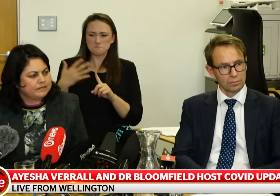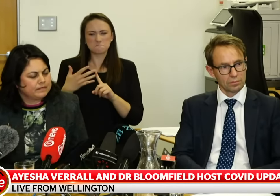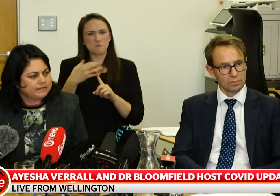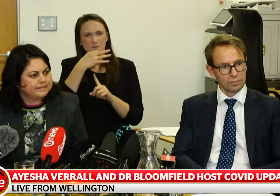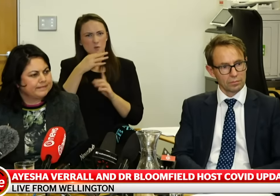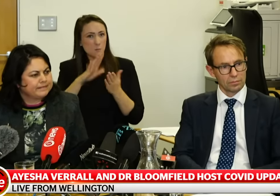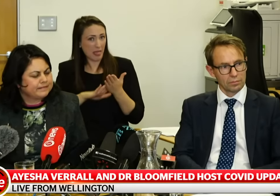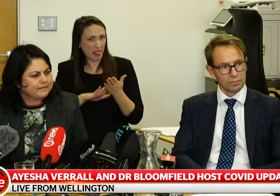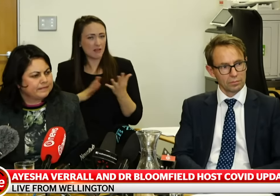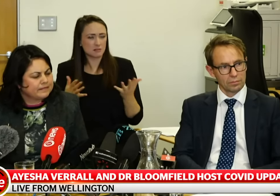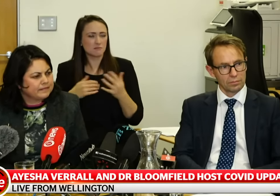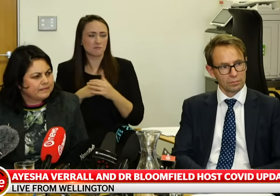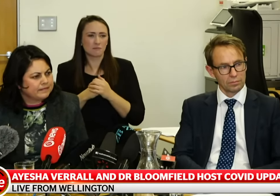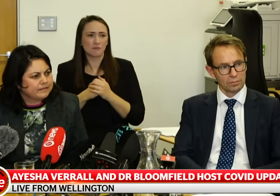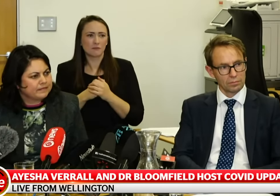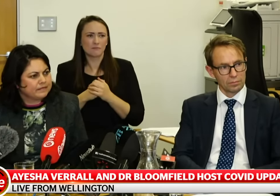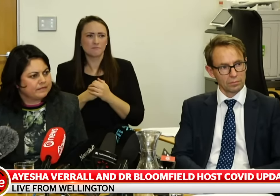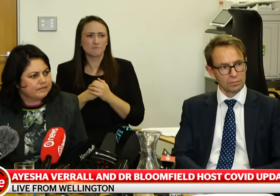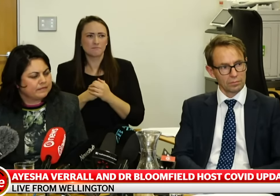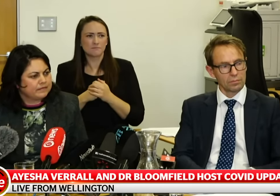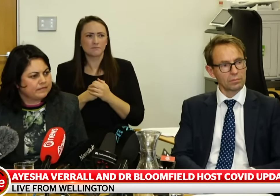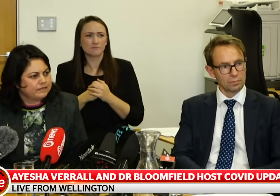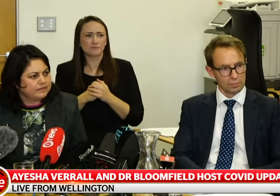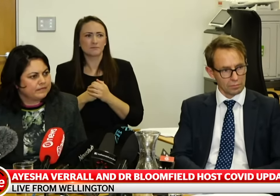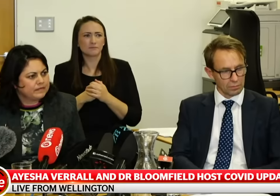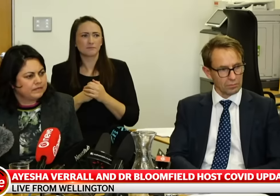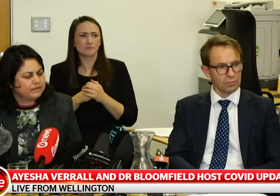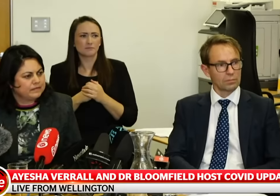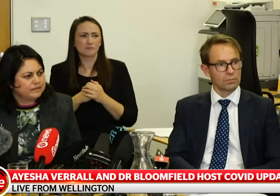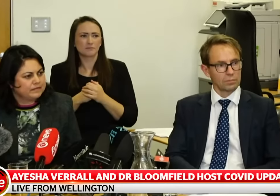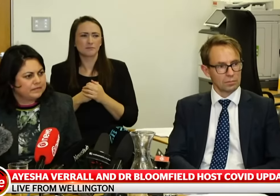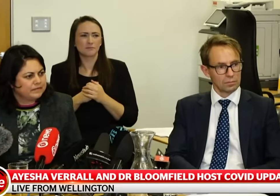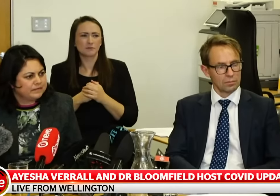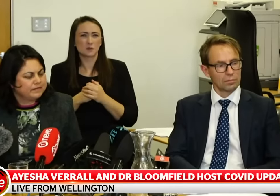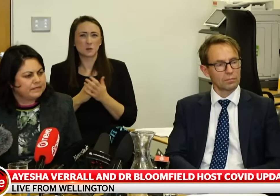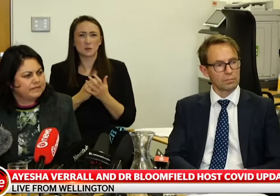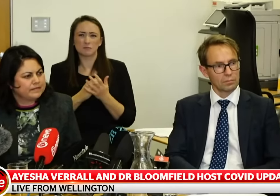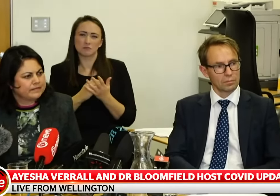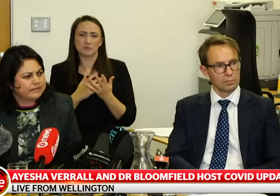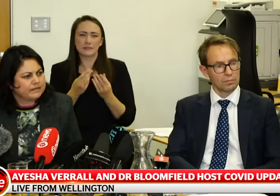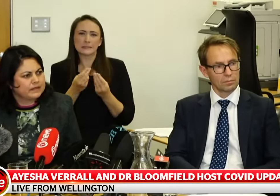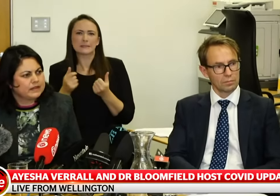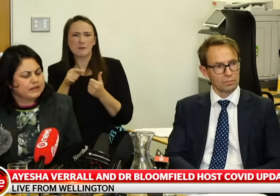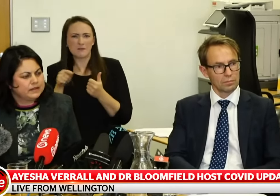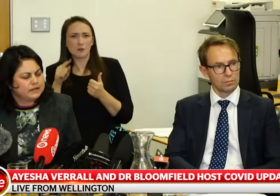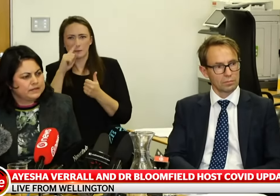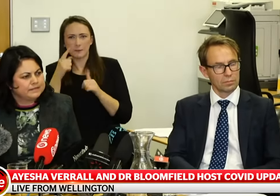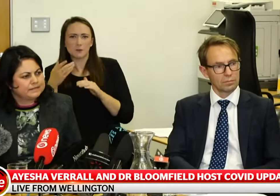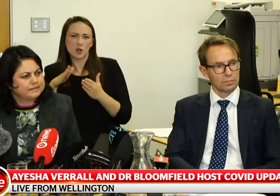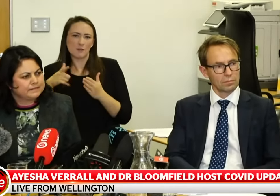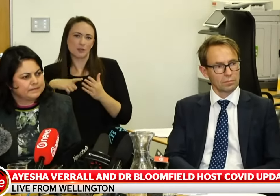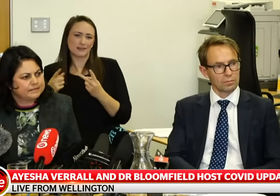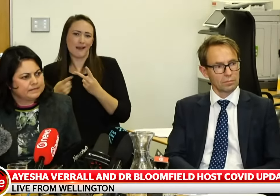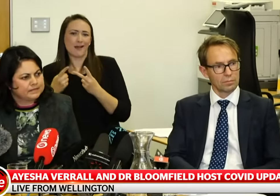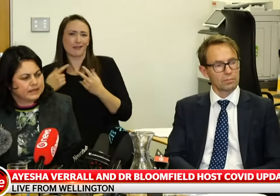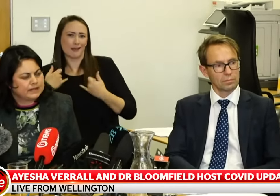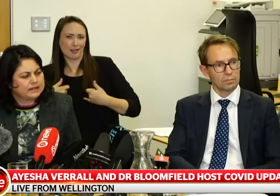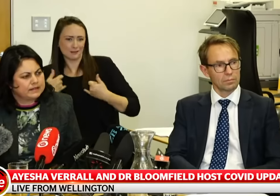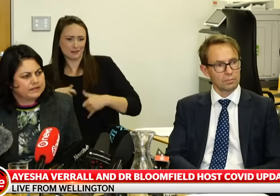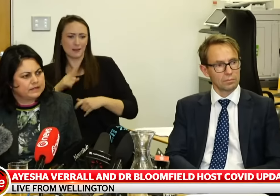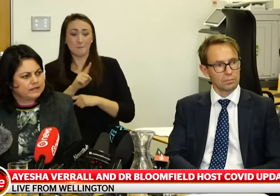taking aside the 20% of deaths that are unrelated, that's still a minimum of 8 deaths a day on average, 3,000-ish a